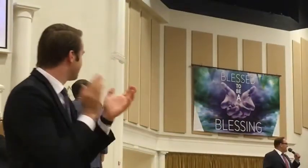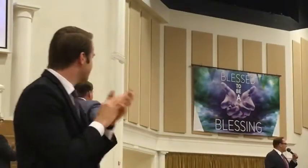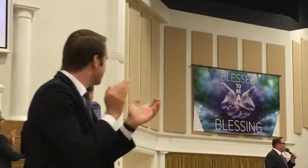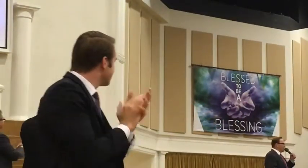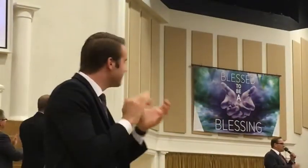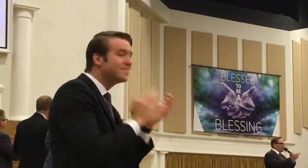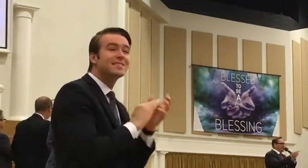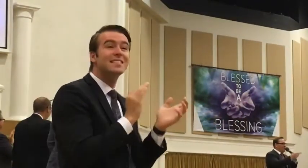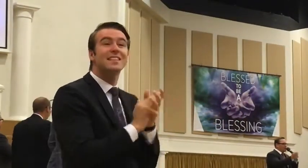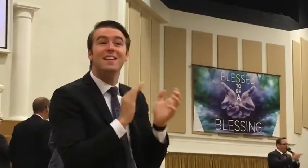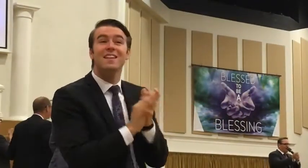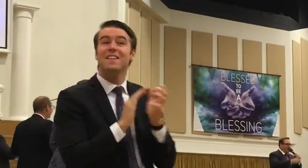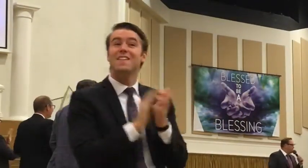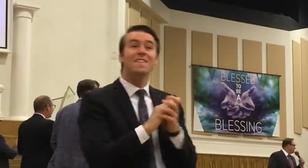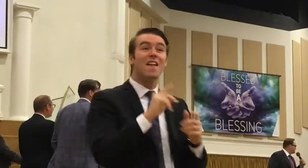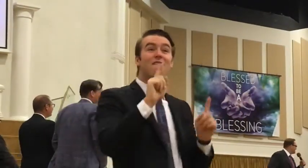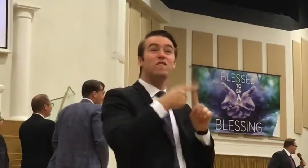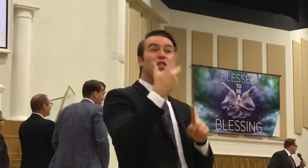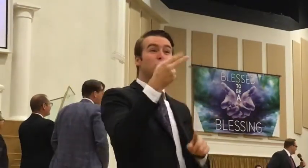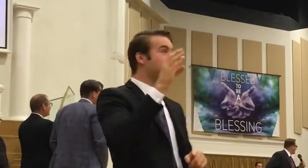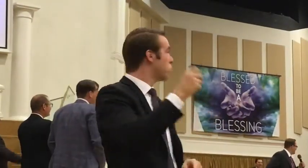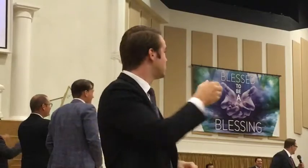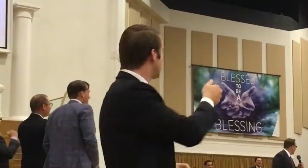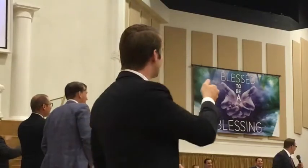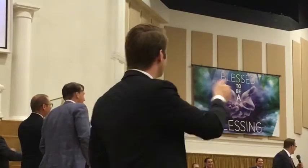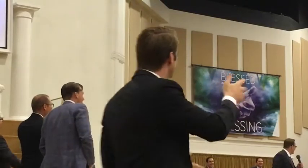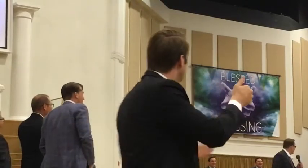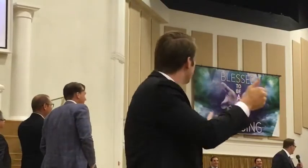At least the first 3 rows over here.